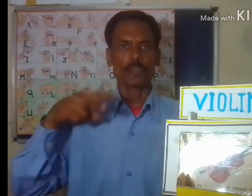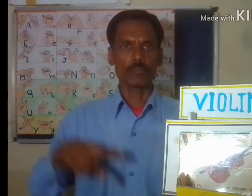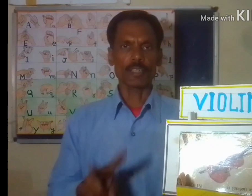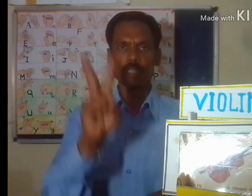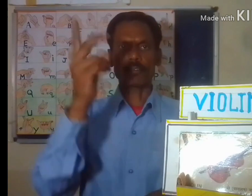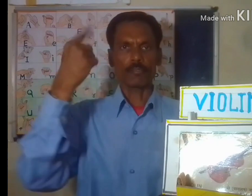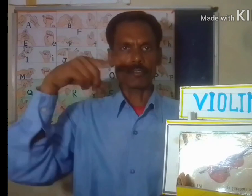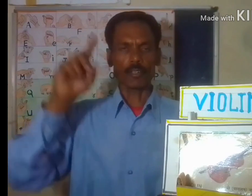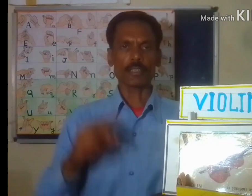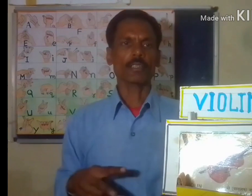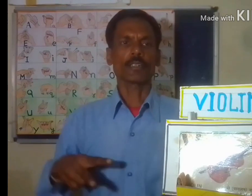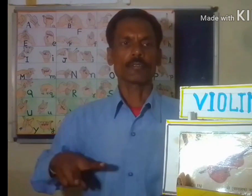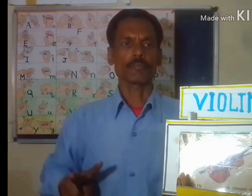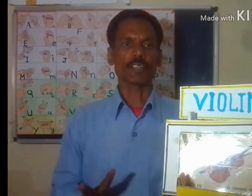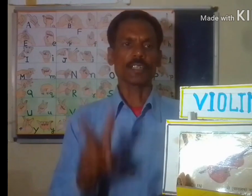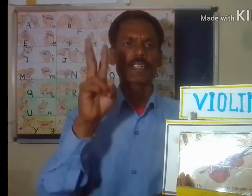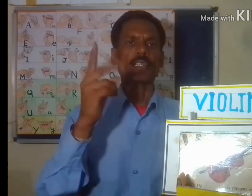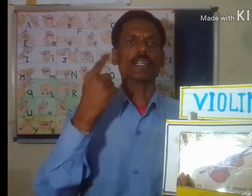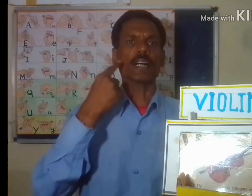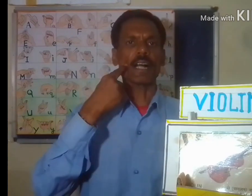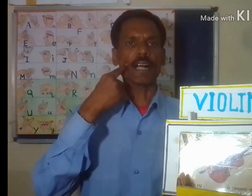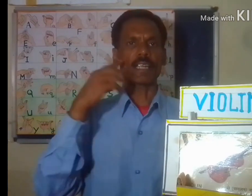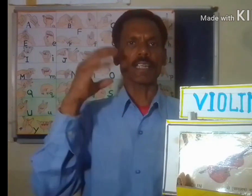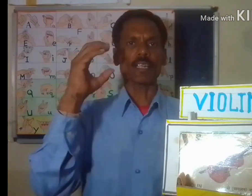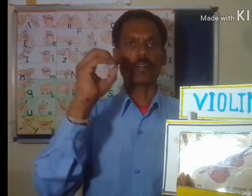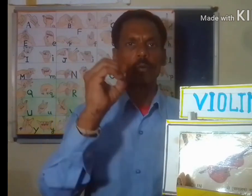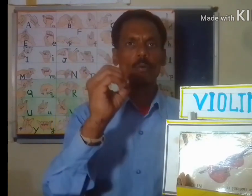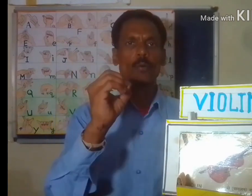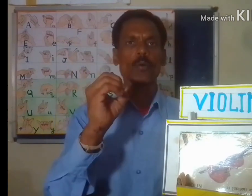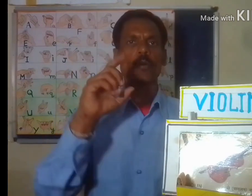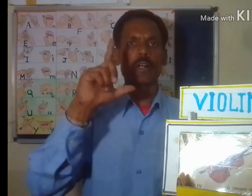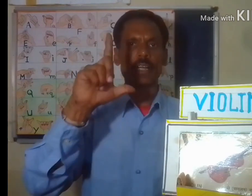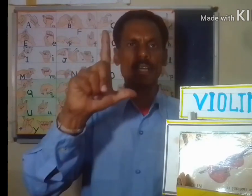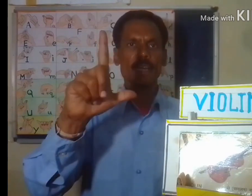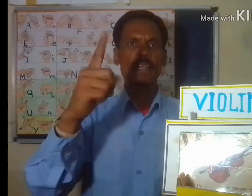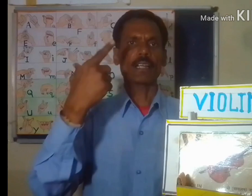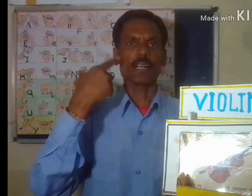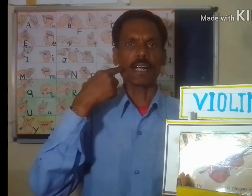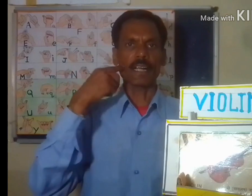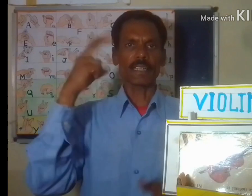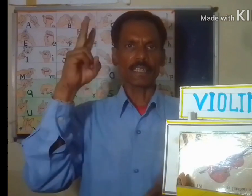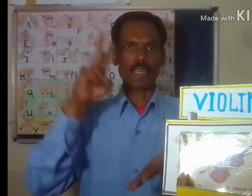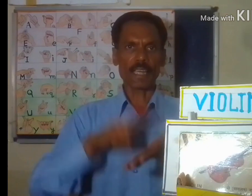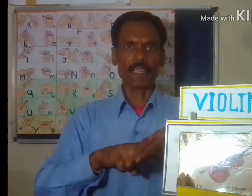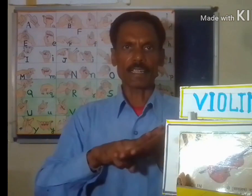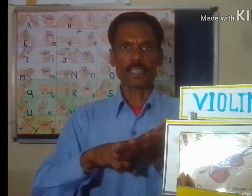V for V I O L I N